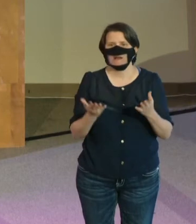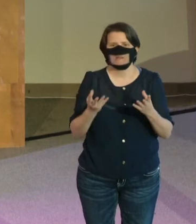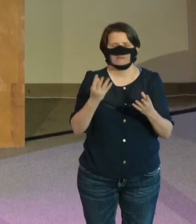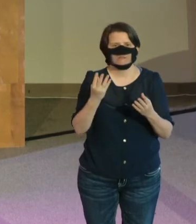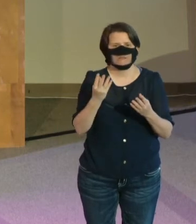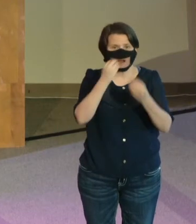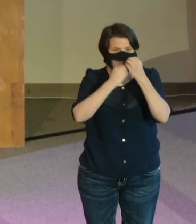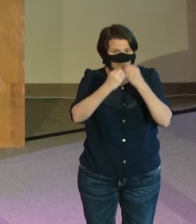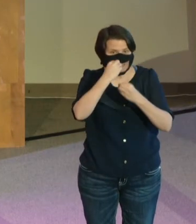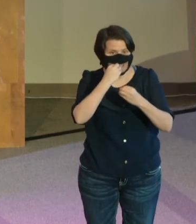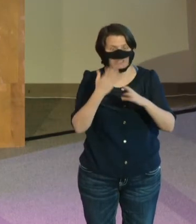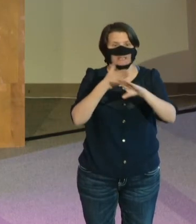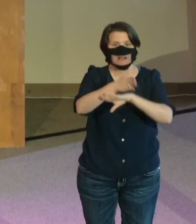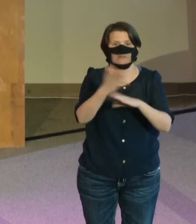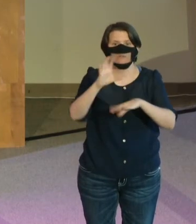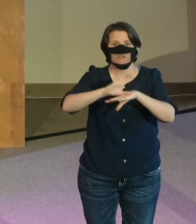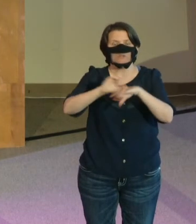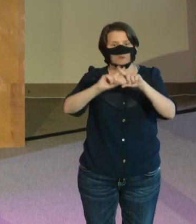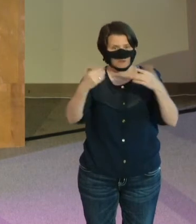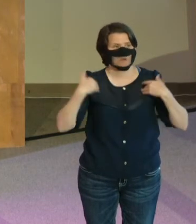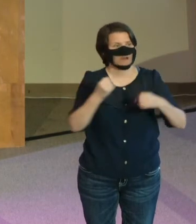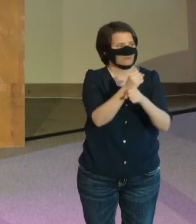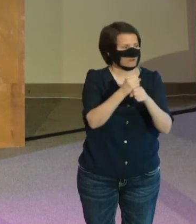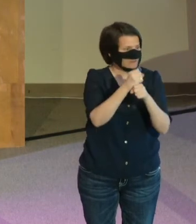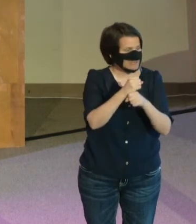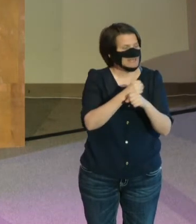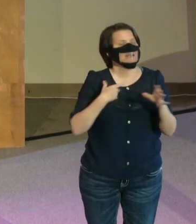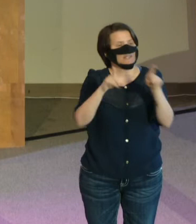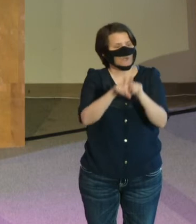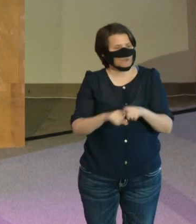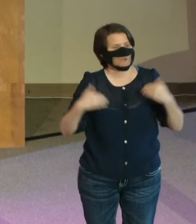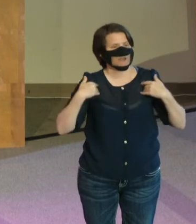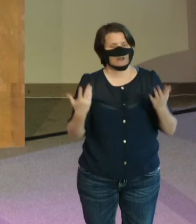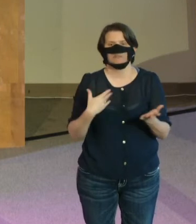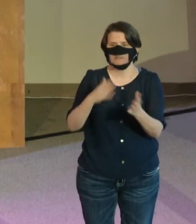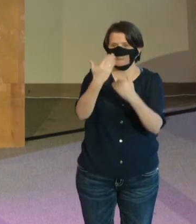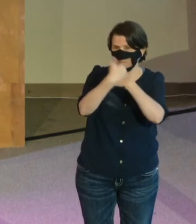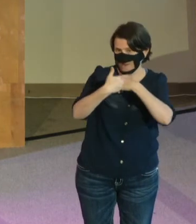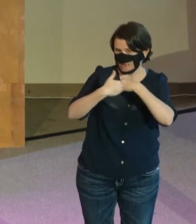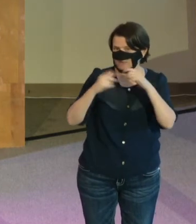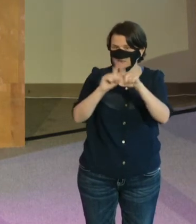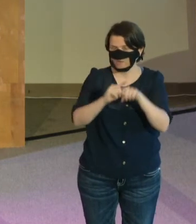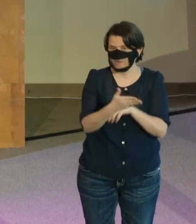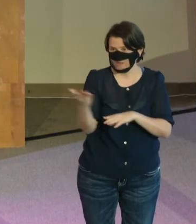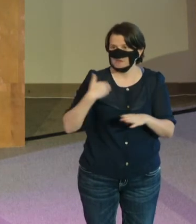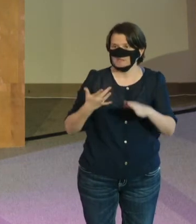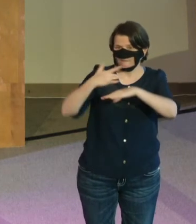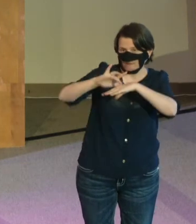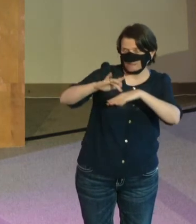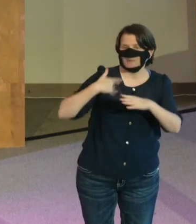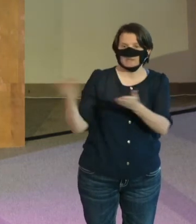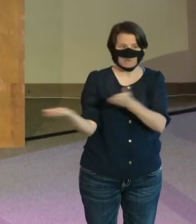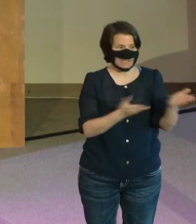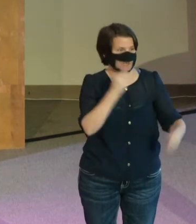coffee if you'd like that, and there's some free pastries outside of the fellowship hall that you can take home with you. We were